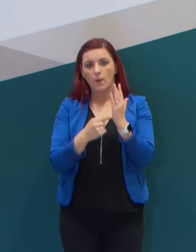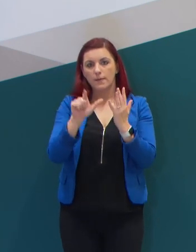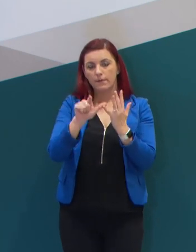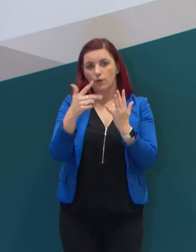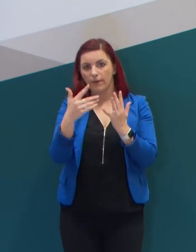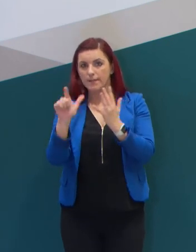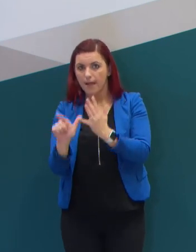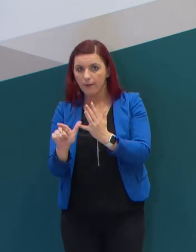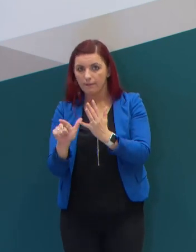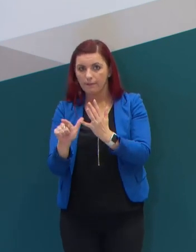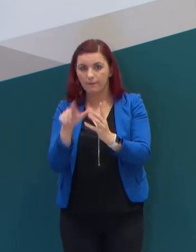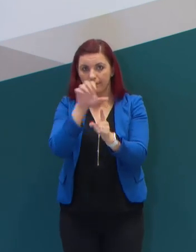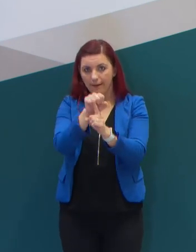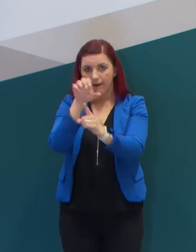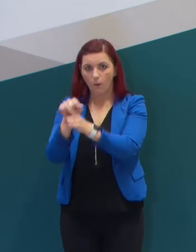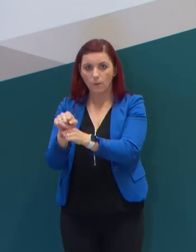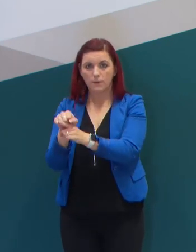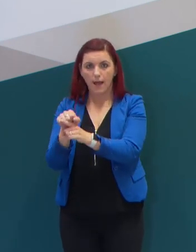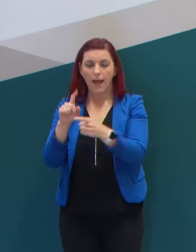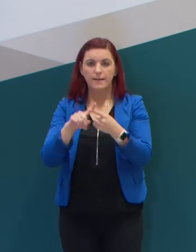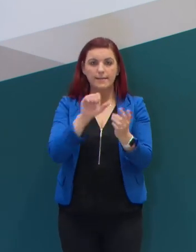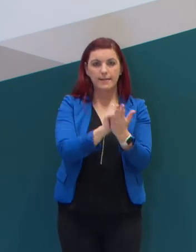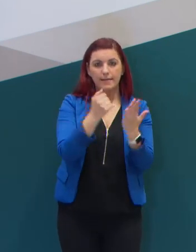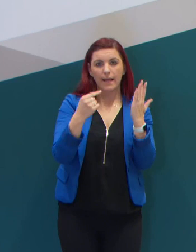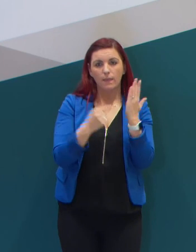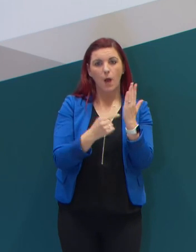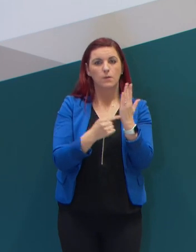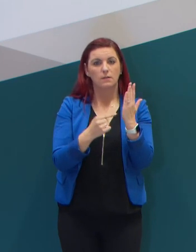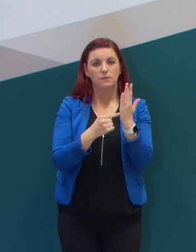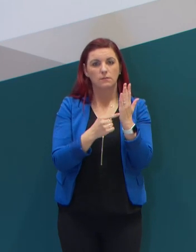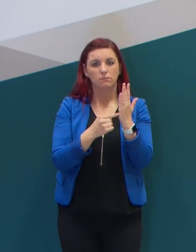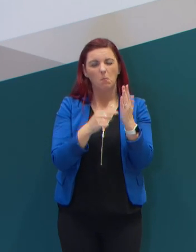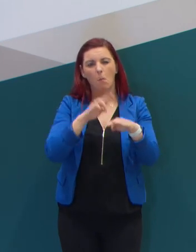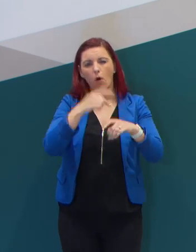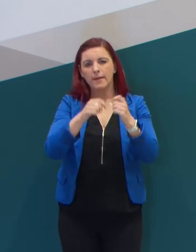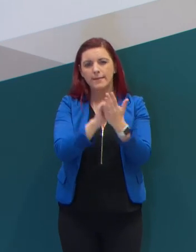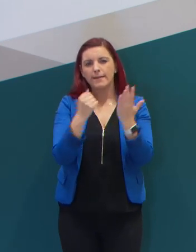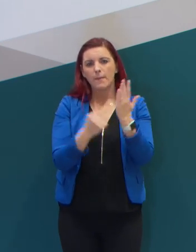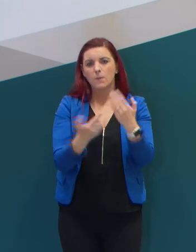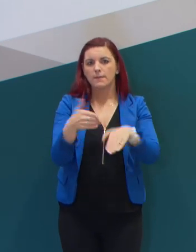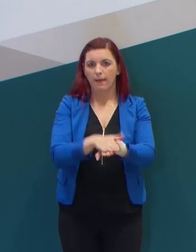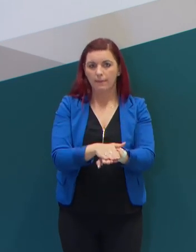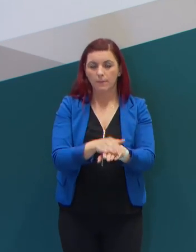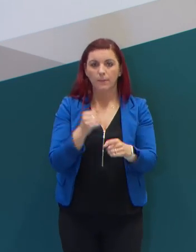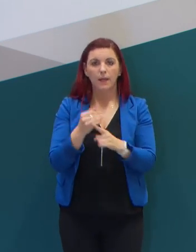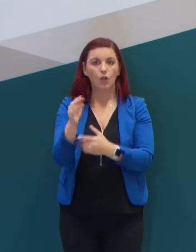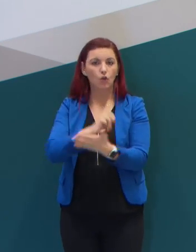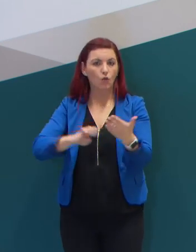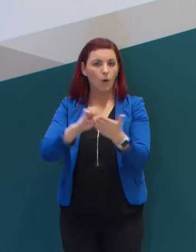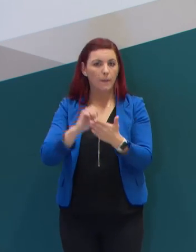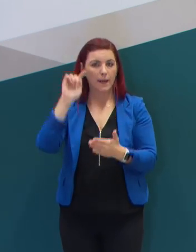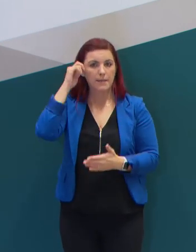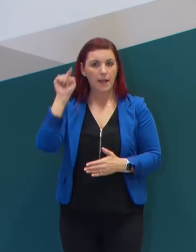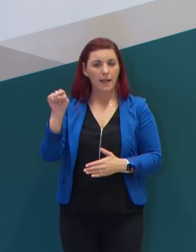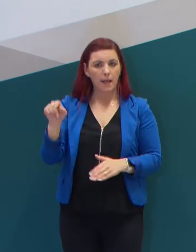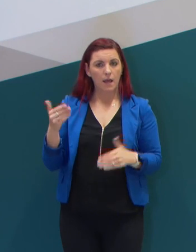372,757 cases diagnosed with 16,231 deaths. And in Europe, in Italy,